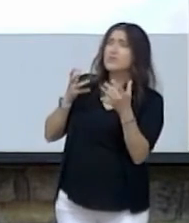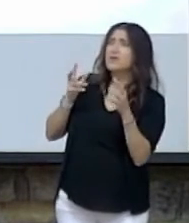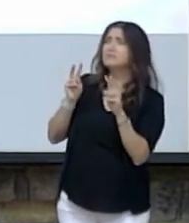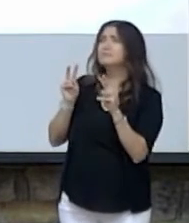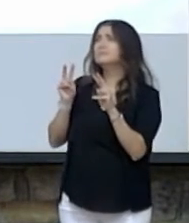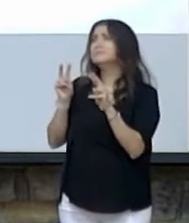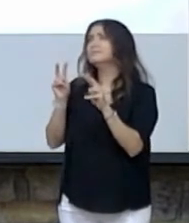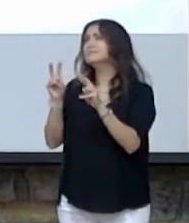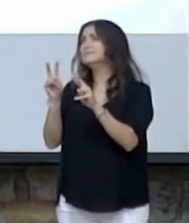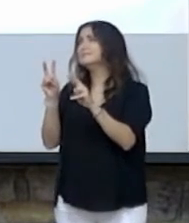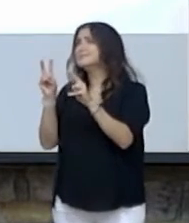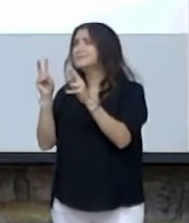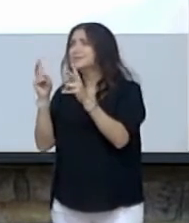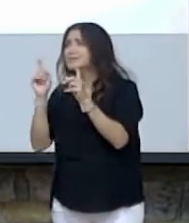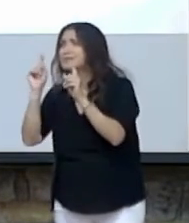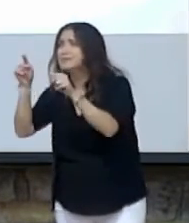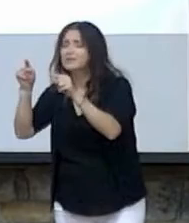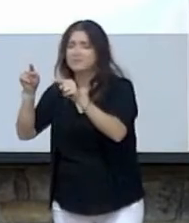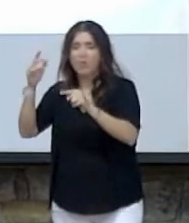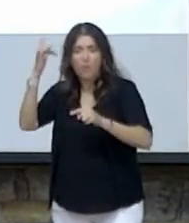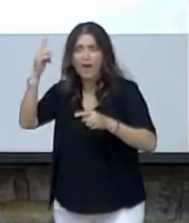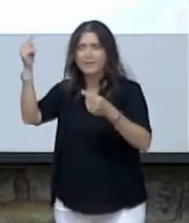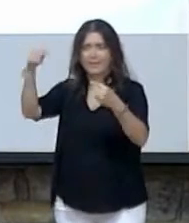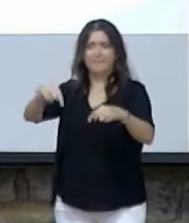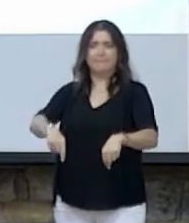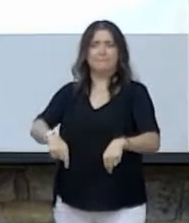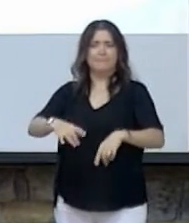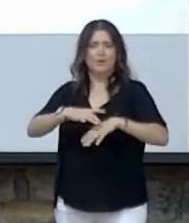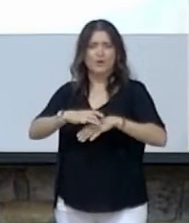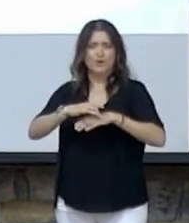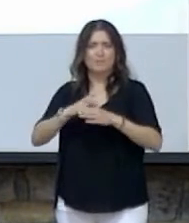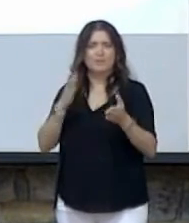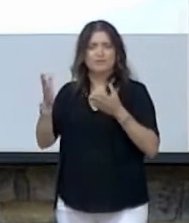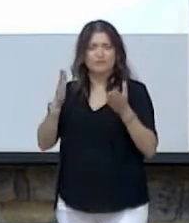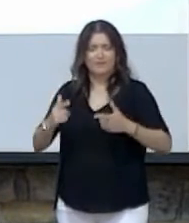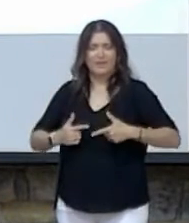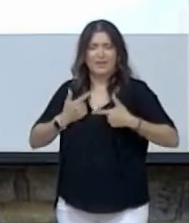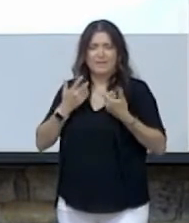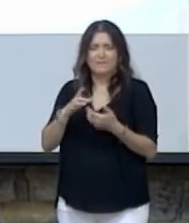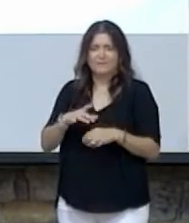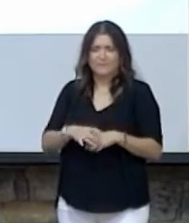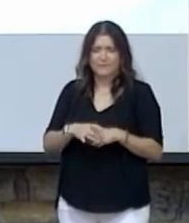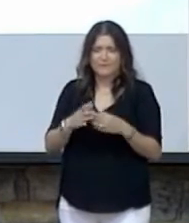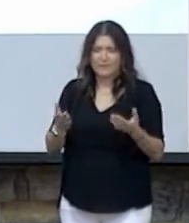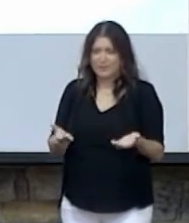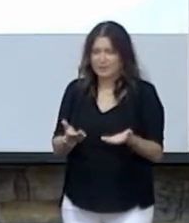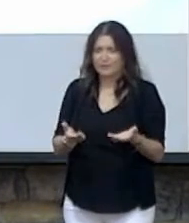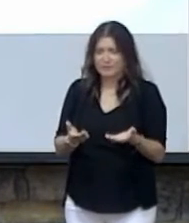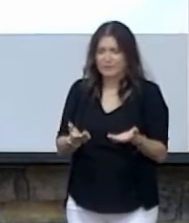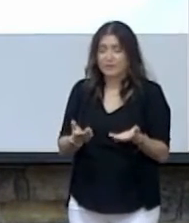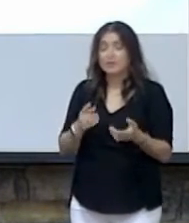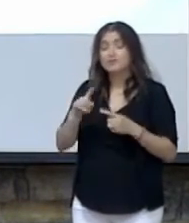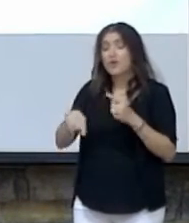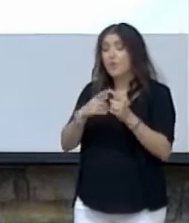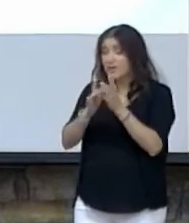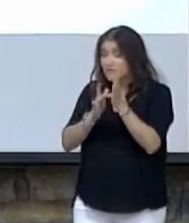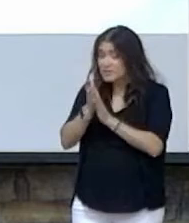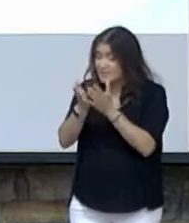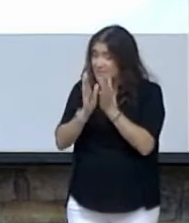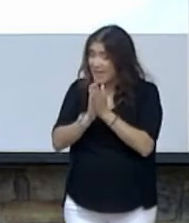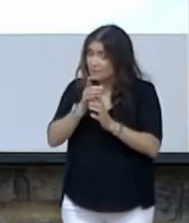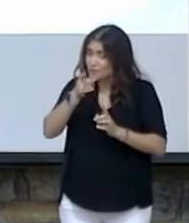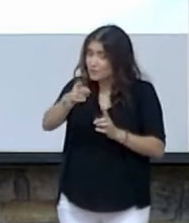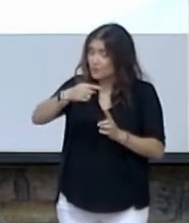get to, in order to come be a servant and live here on this earth. So when Jesus asks you and me to let